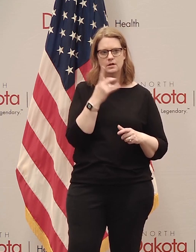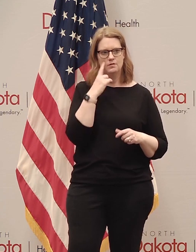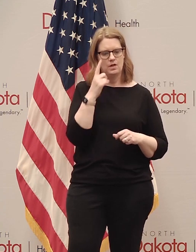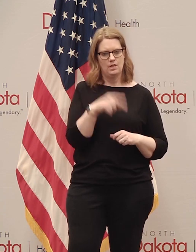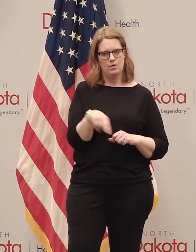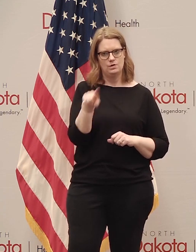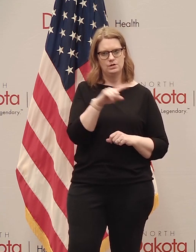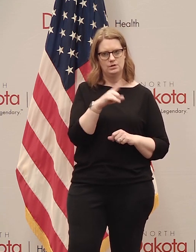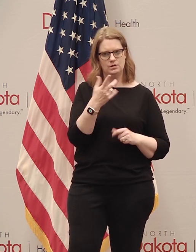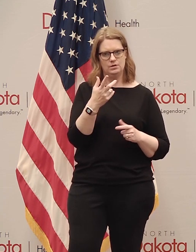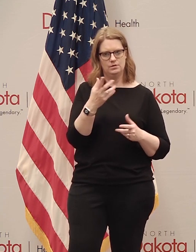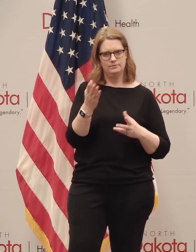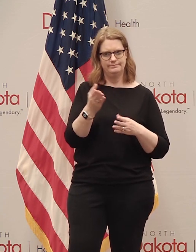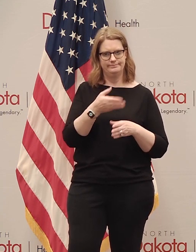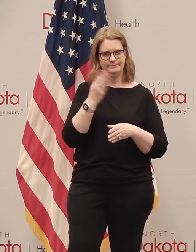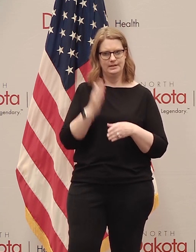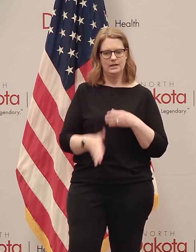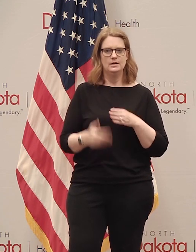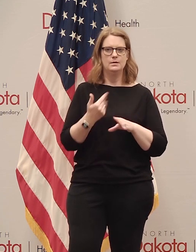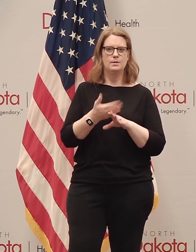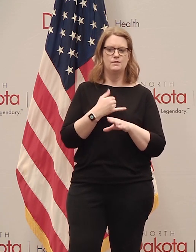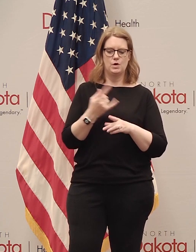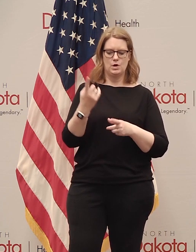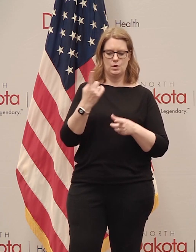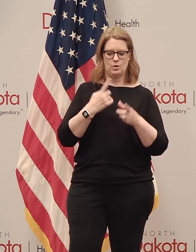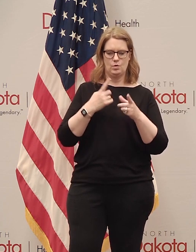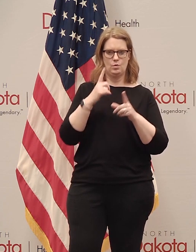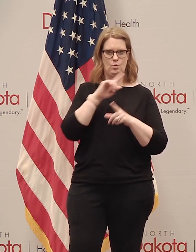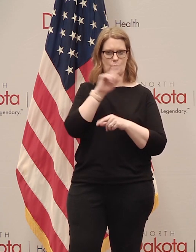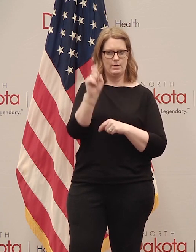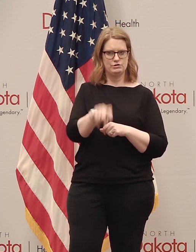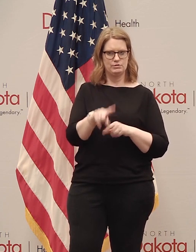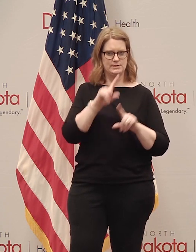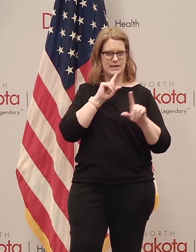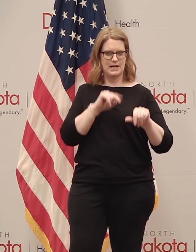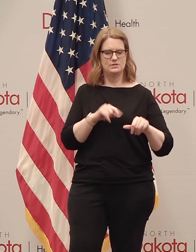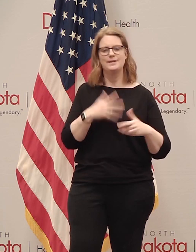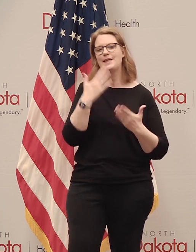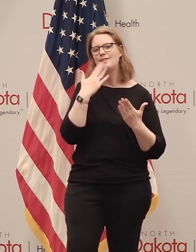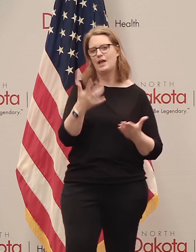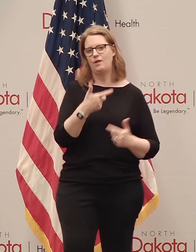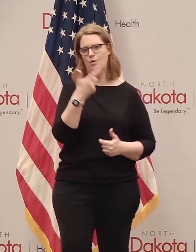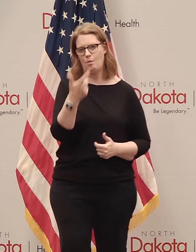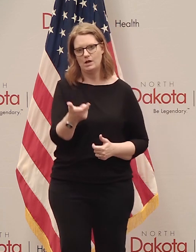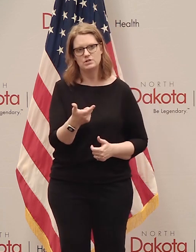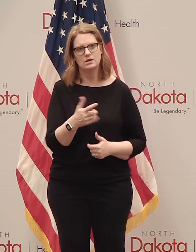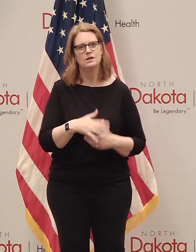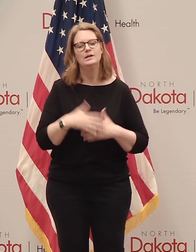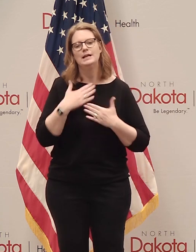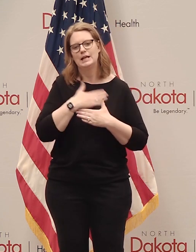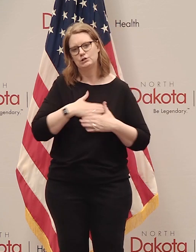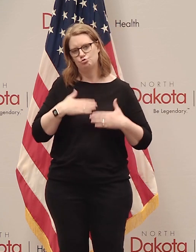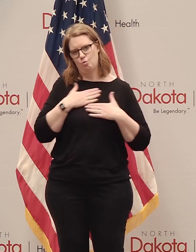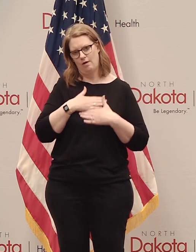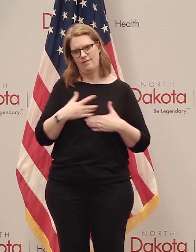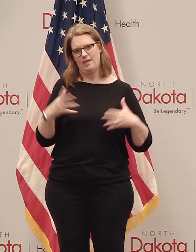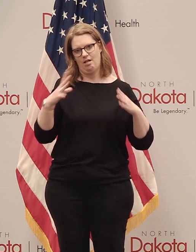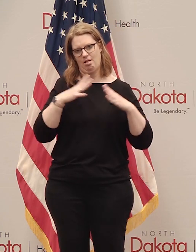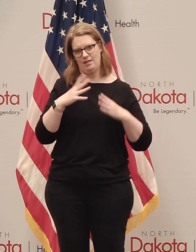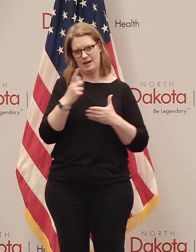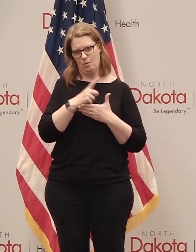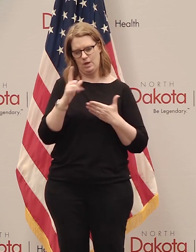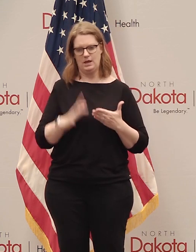those that sign off before we go to Q&A, thank you for your time and presence today. And until then, enjoy the holiday weekend, and